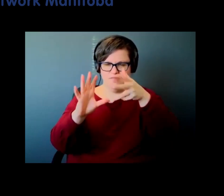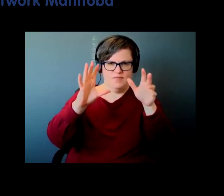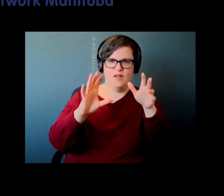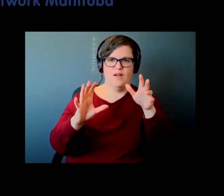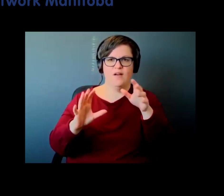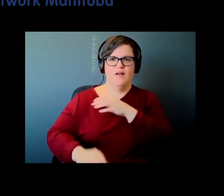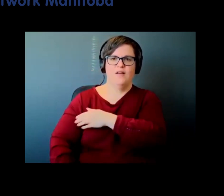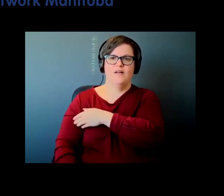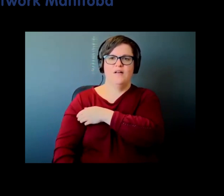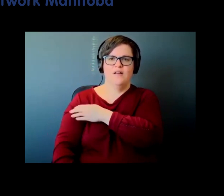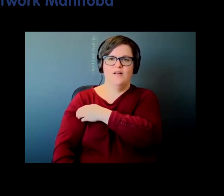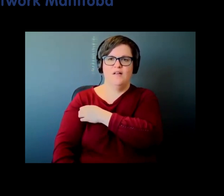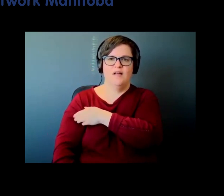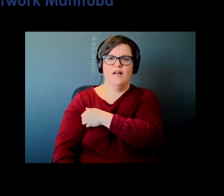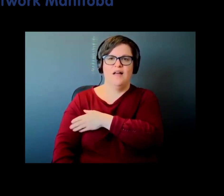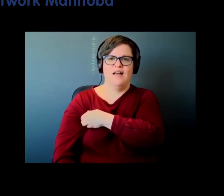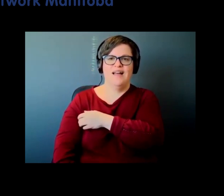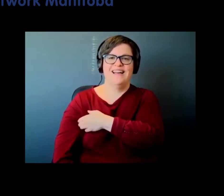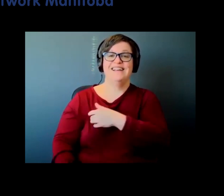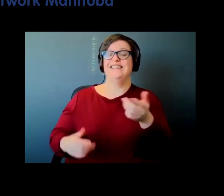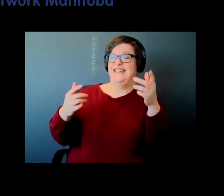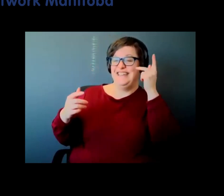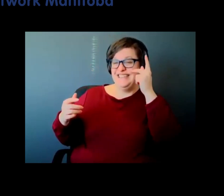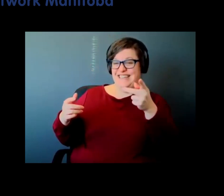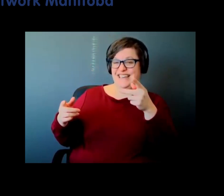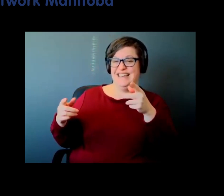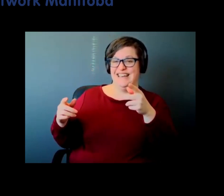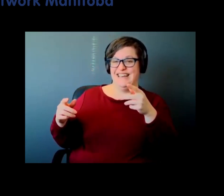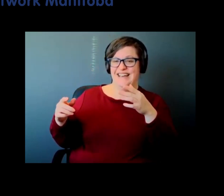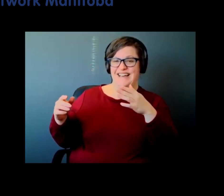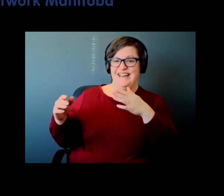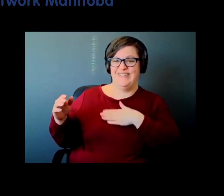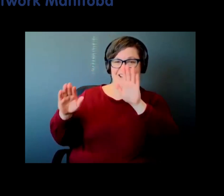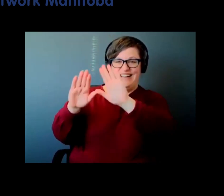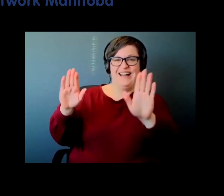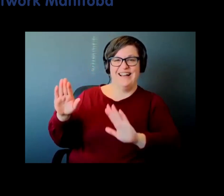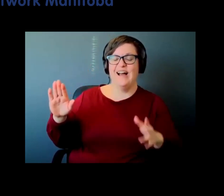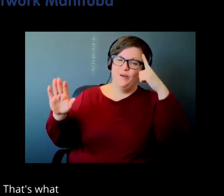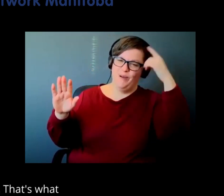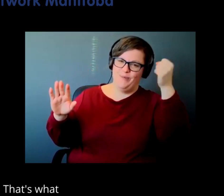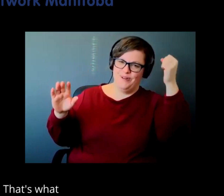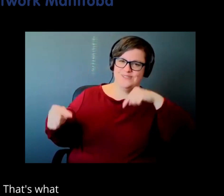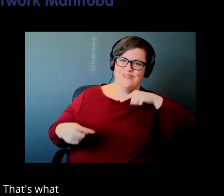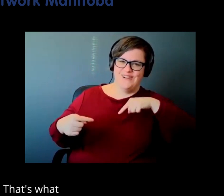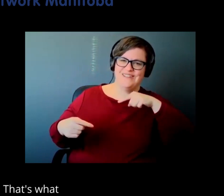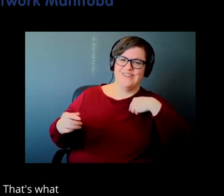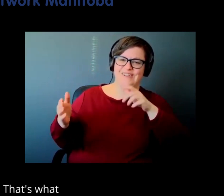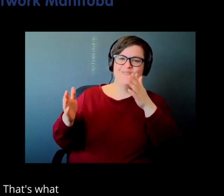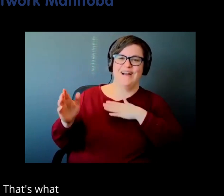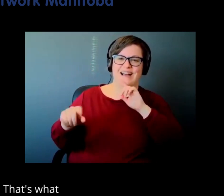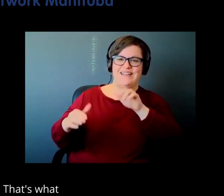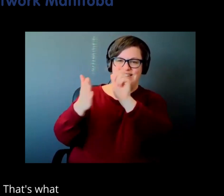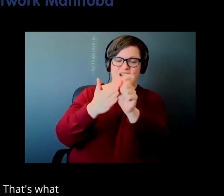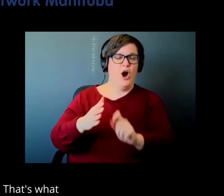Okay, wait. There we go. Okay, I have a memory challenge. I had to write answers down. See, okay. That's what